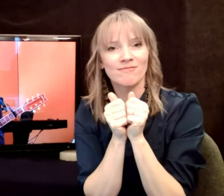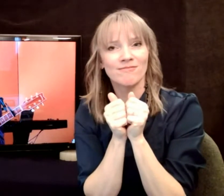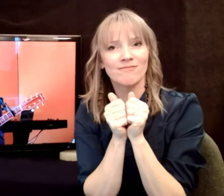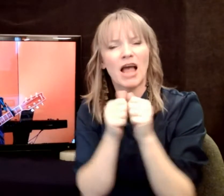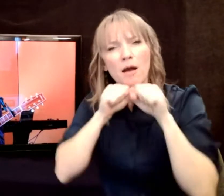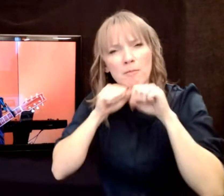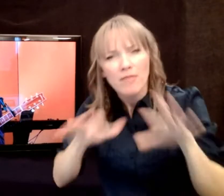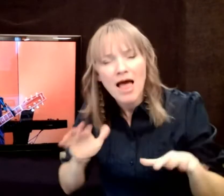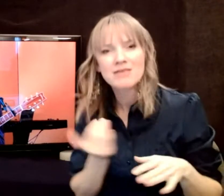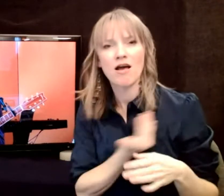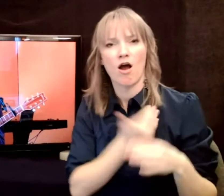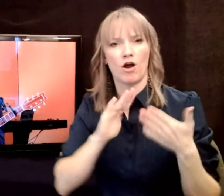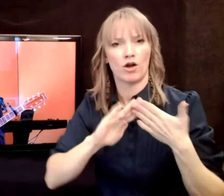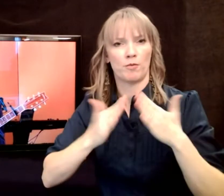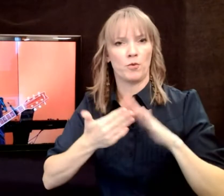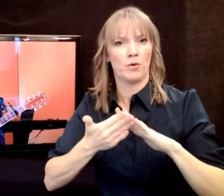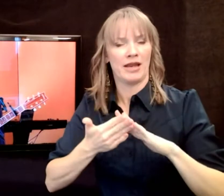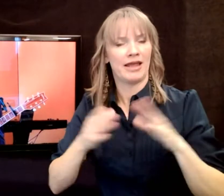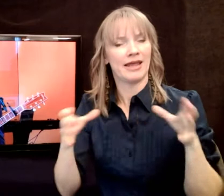Bless our community.